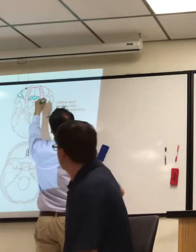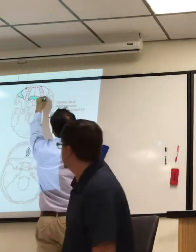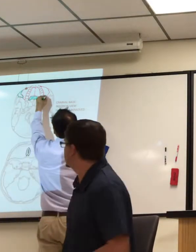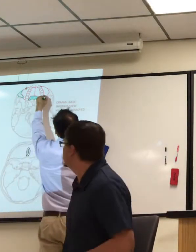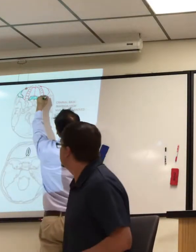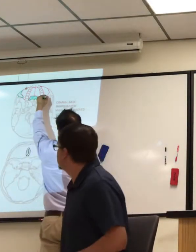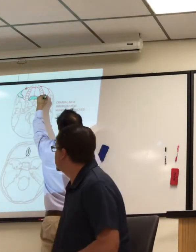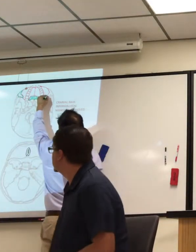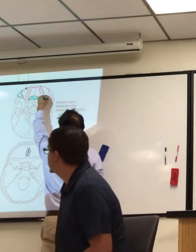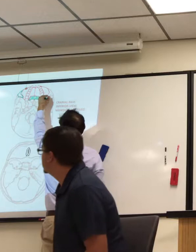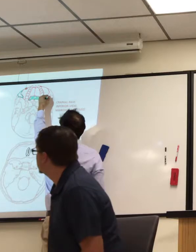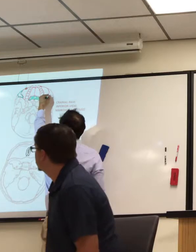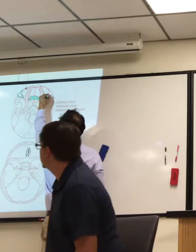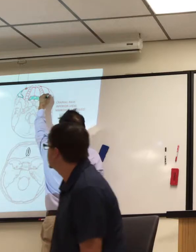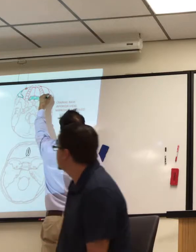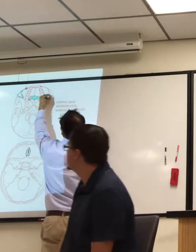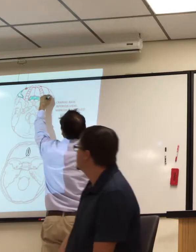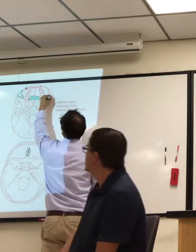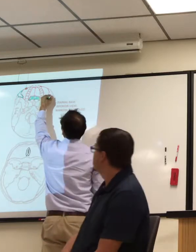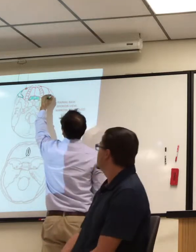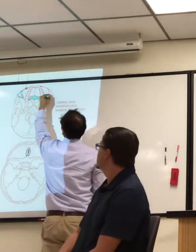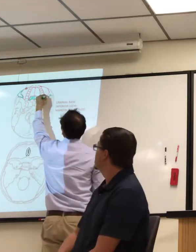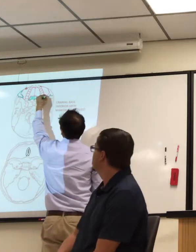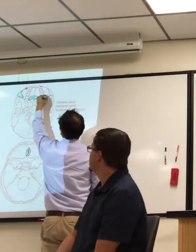and zygomatic here on the other side.